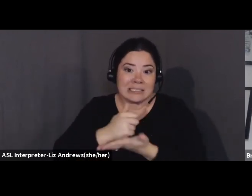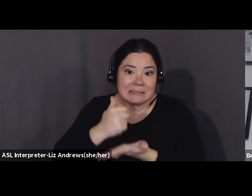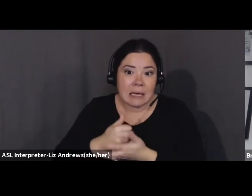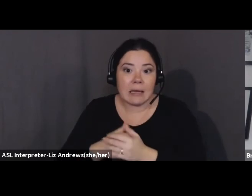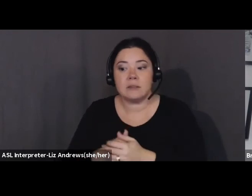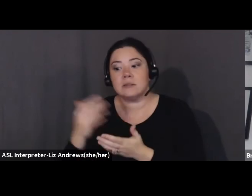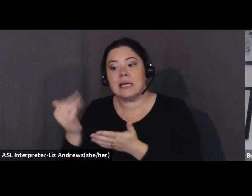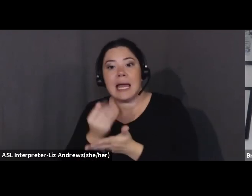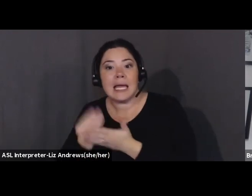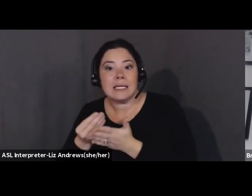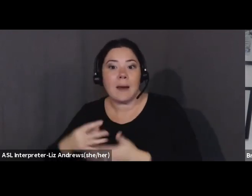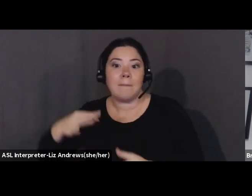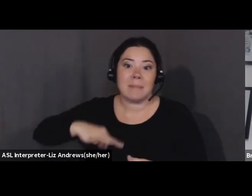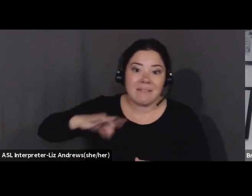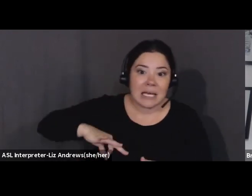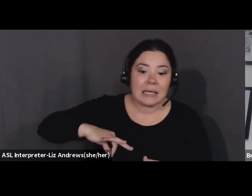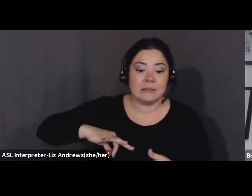and social isolation.